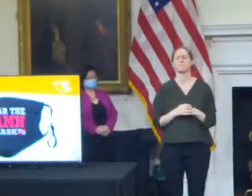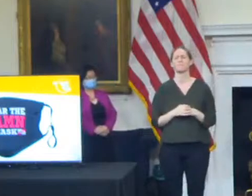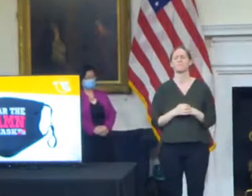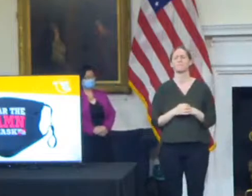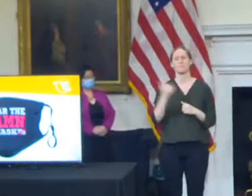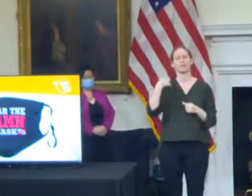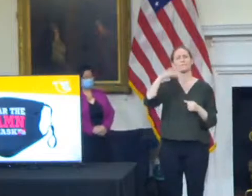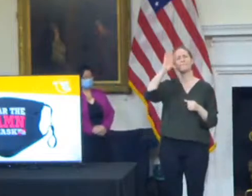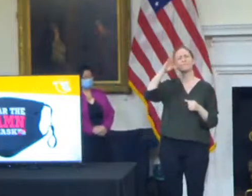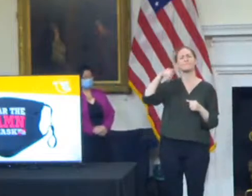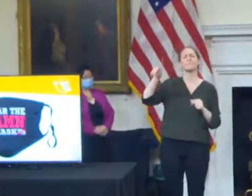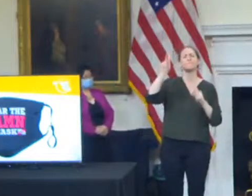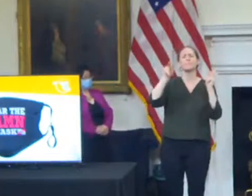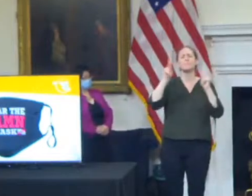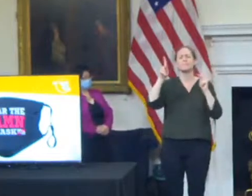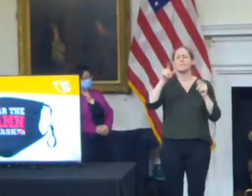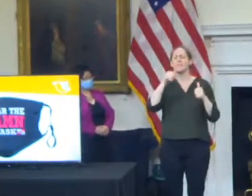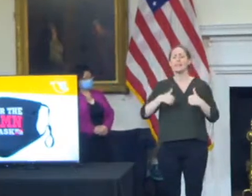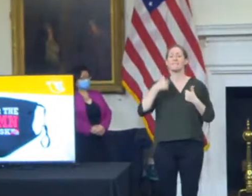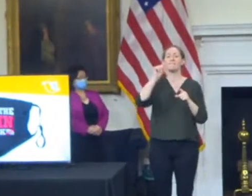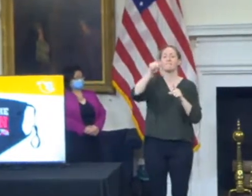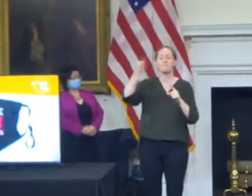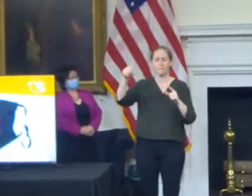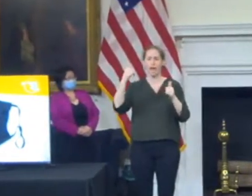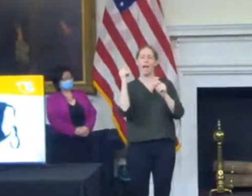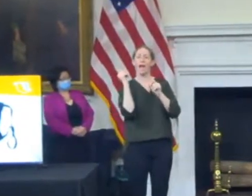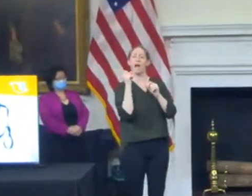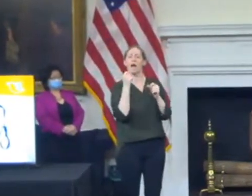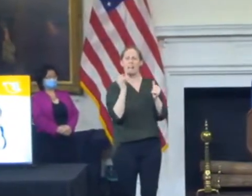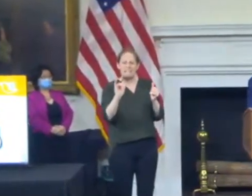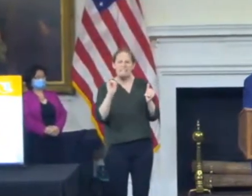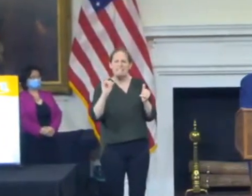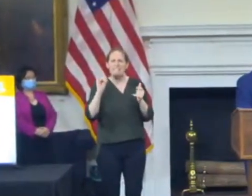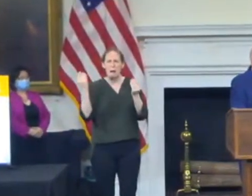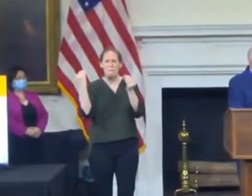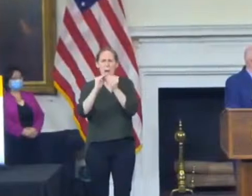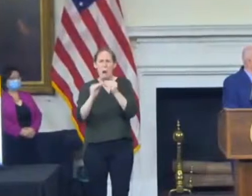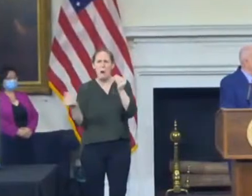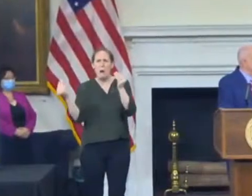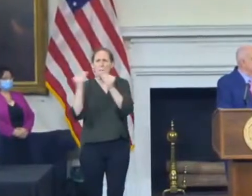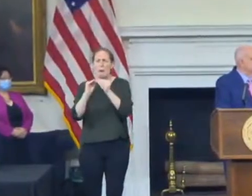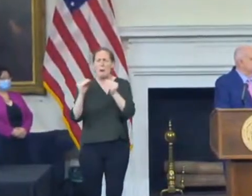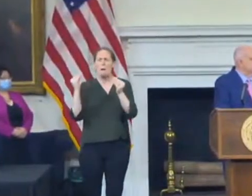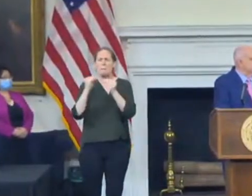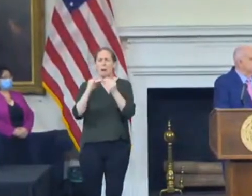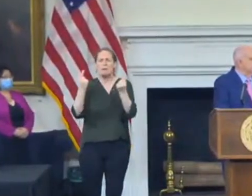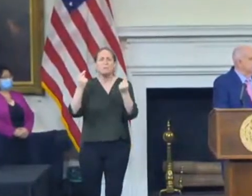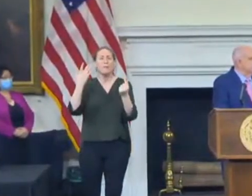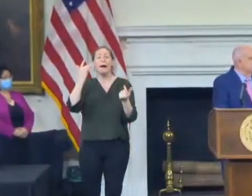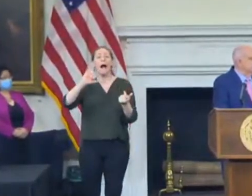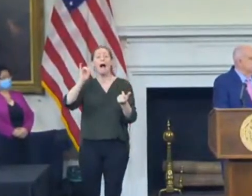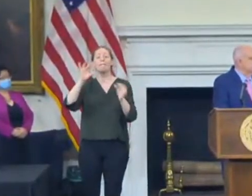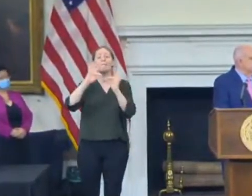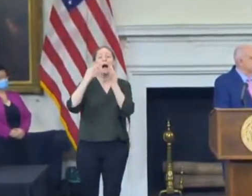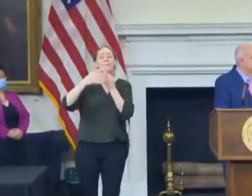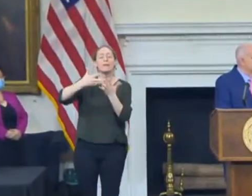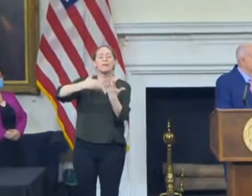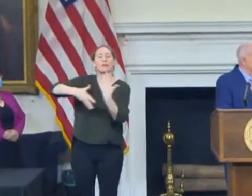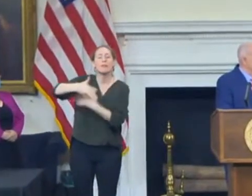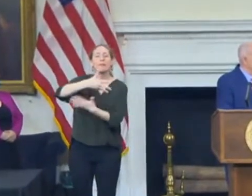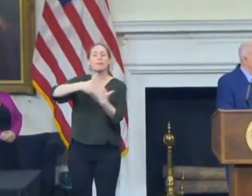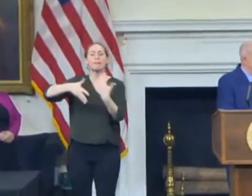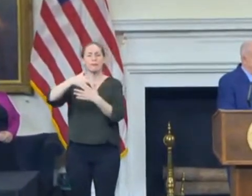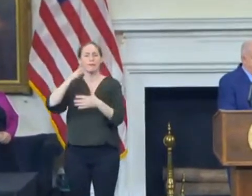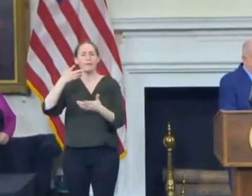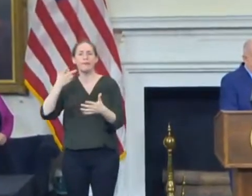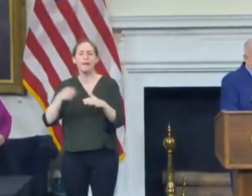leaders announcing more restrictions and issuing stern warnings against family gatherings. Do you support those restrictions, and are